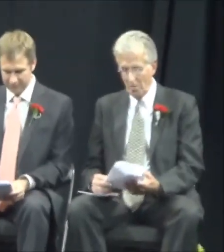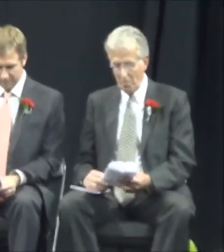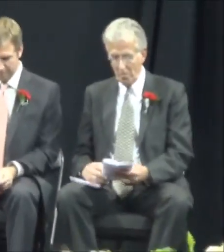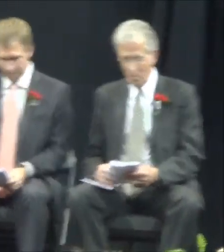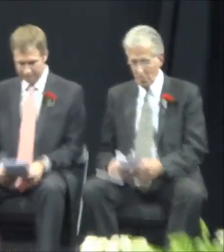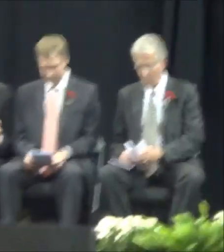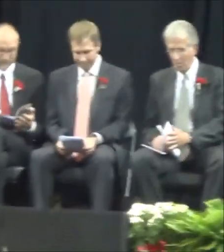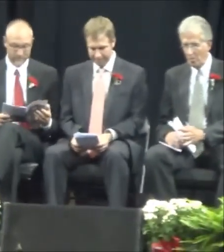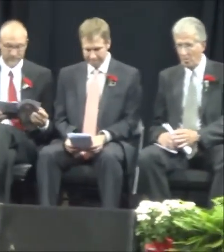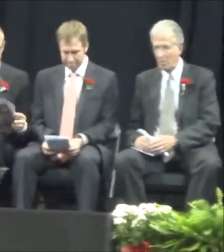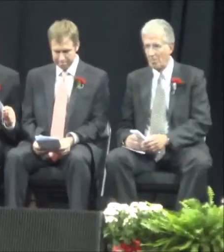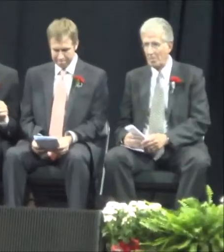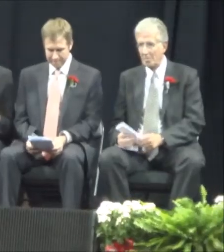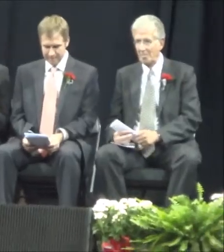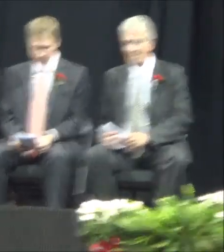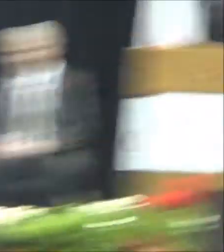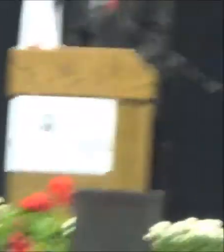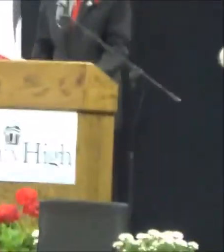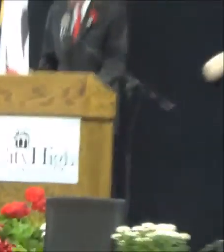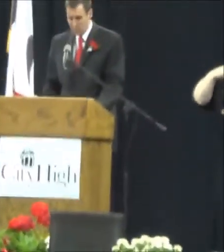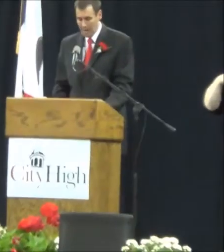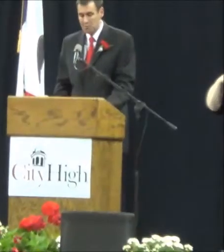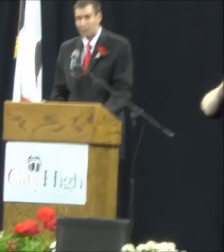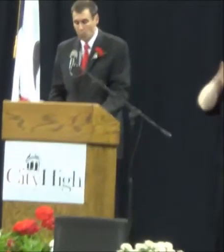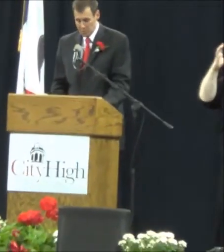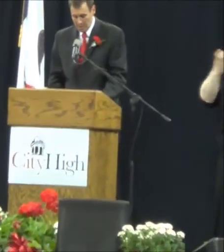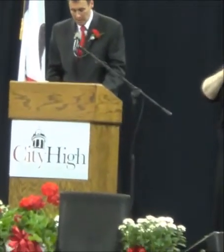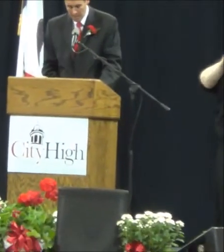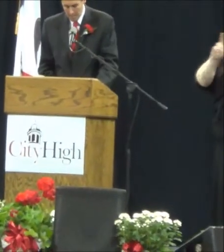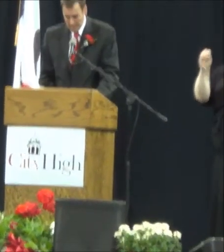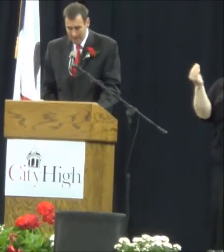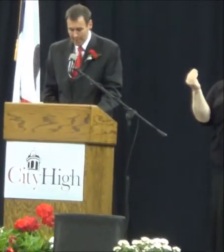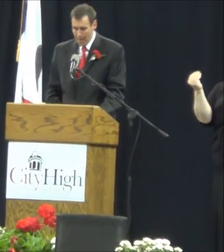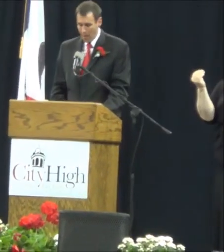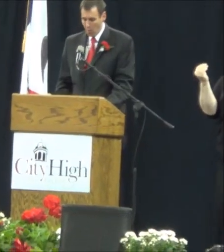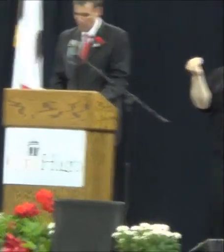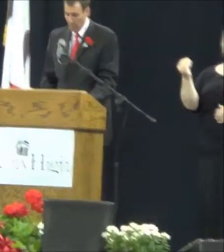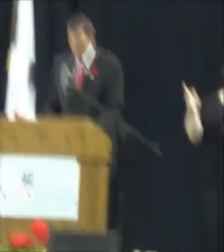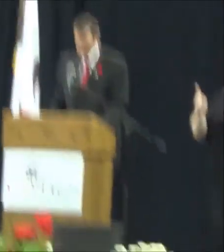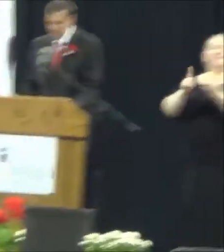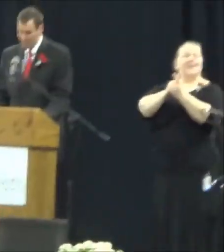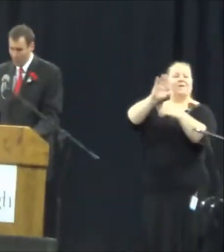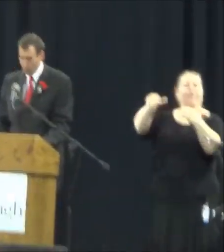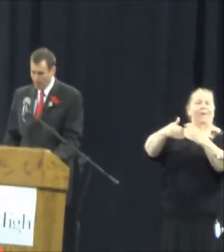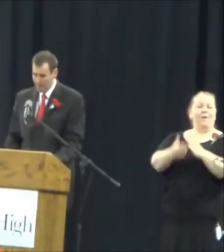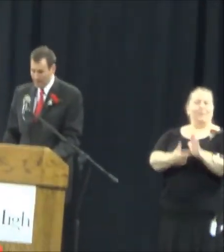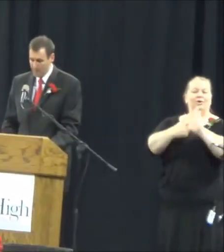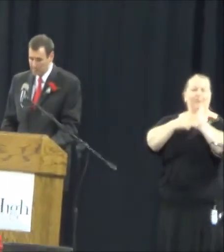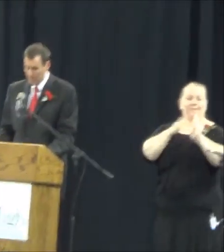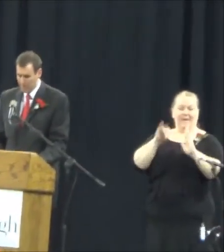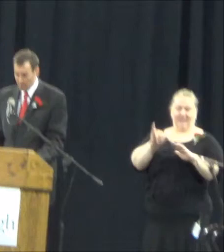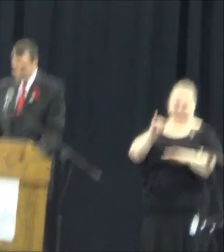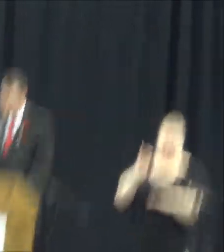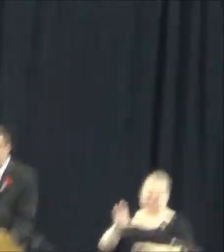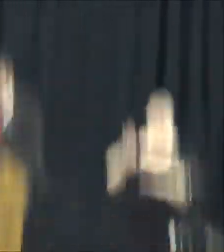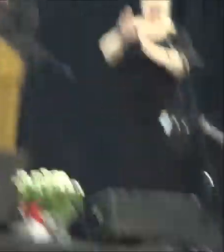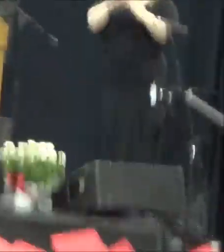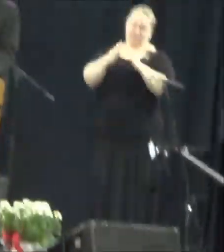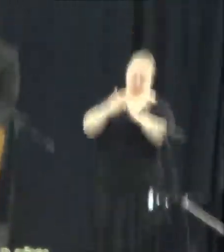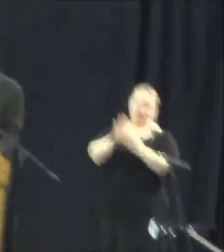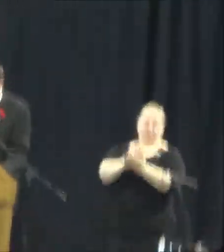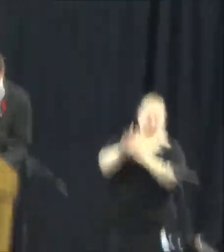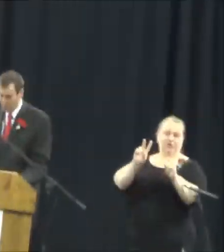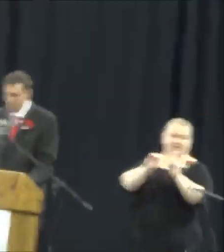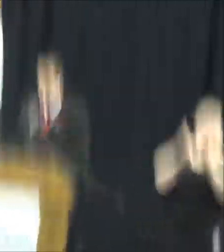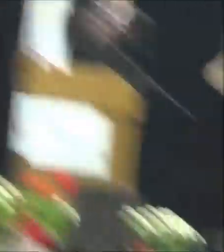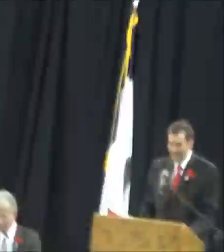am honored to certify that the members of the class of 2014 have met all requirements set forth by the Iowa City Community School District